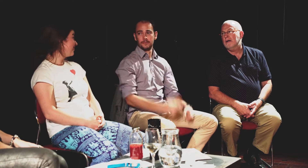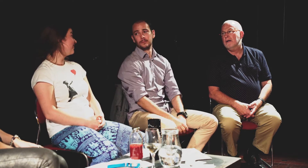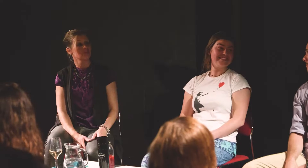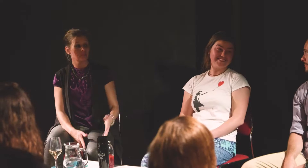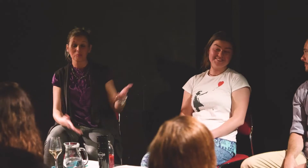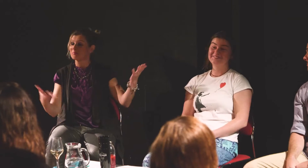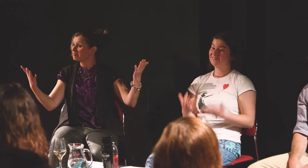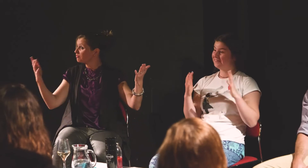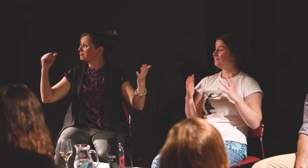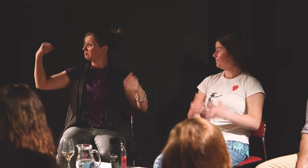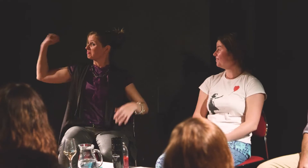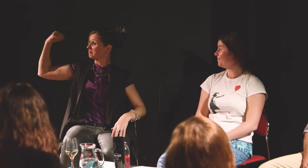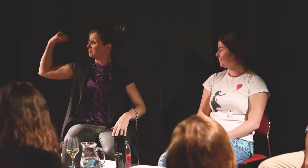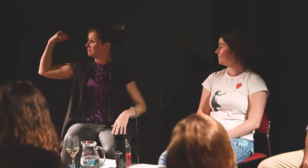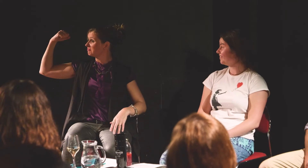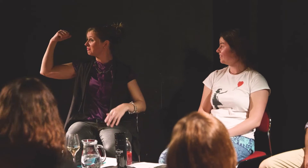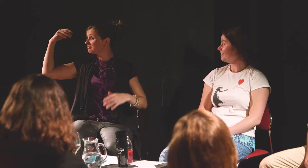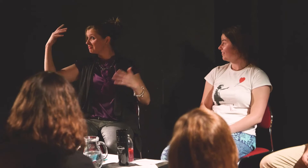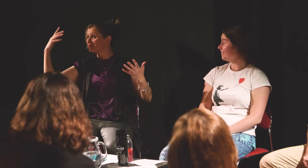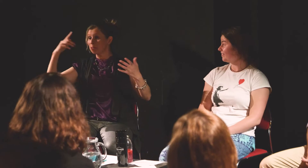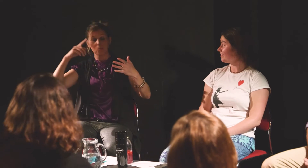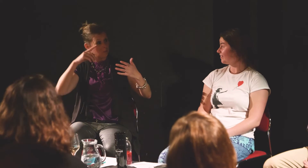first deaf Prime Minister. There you go. David.